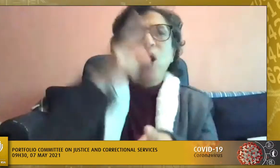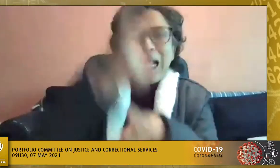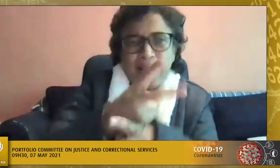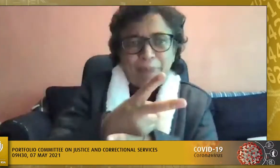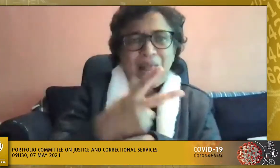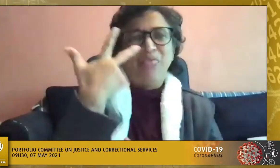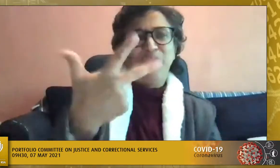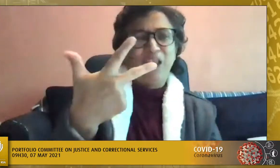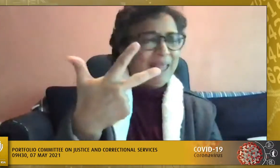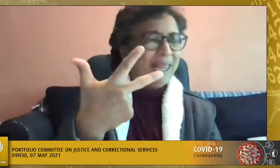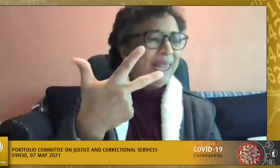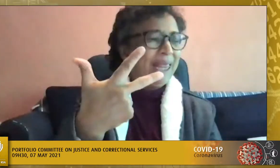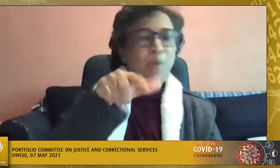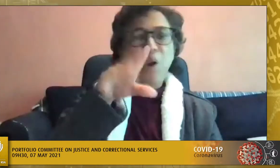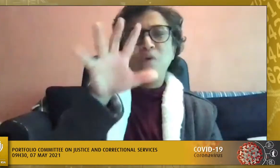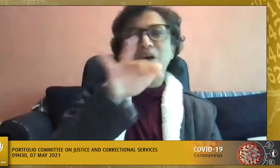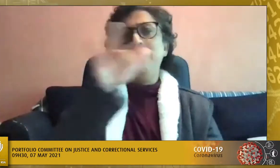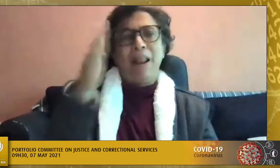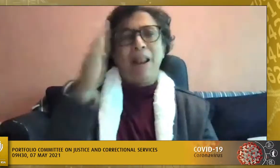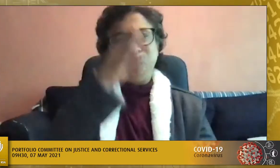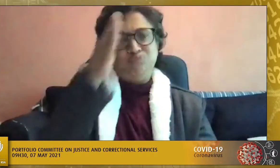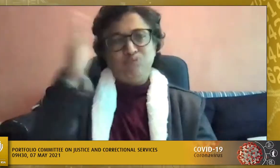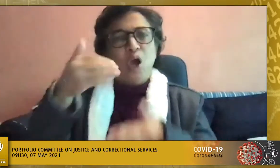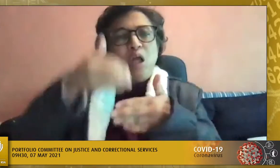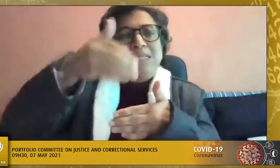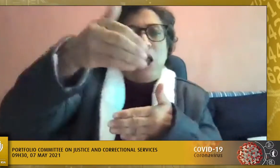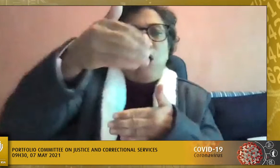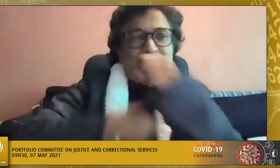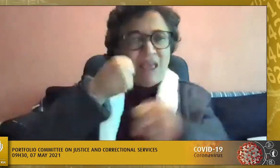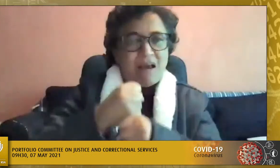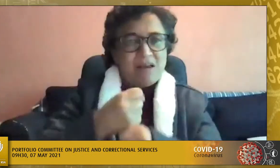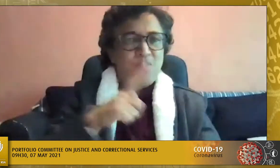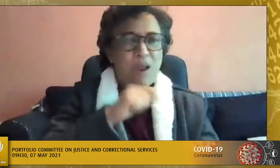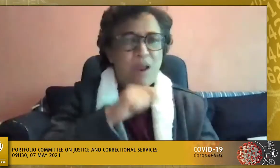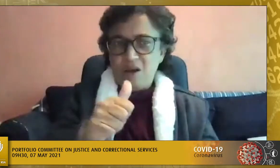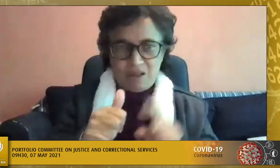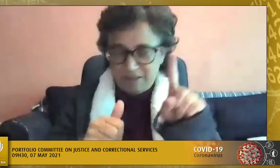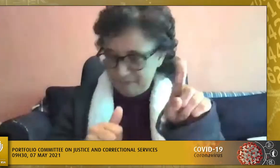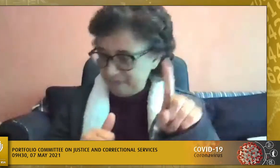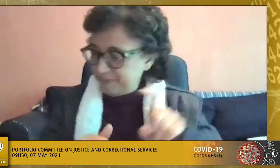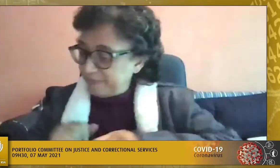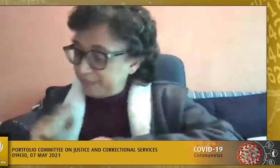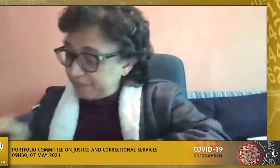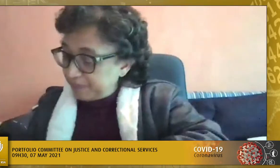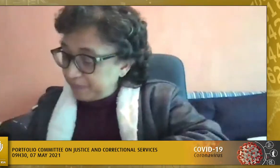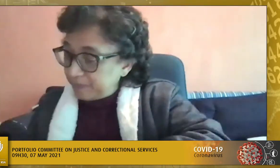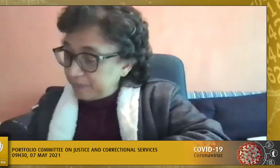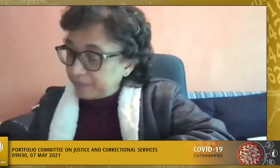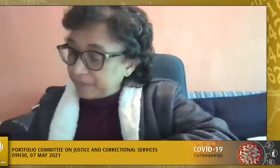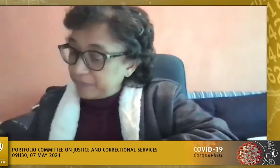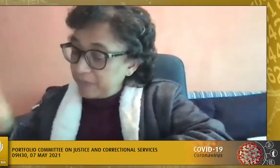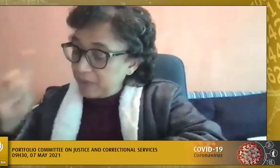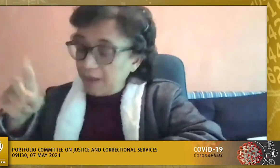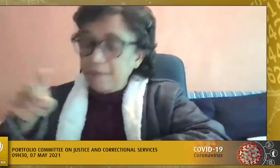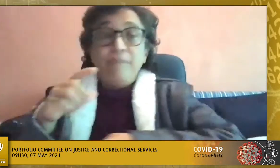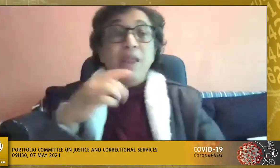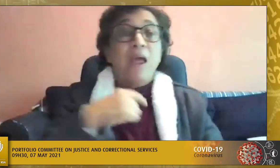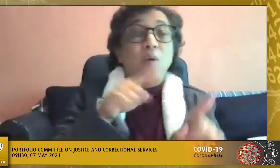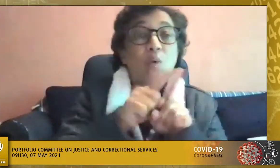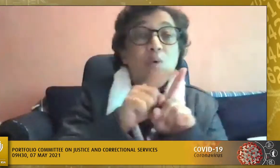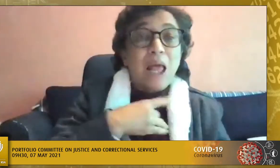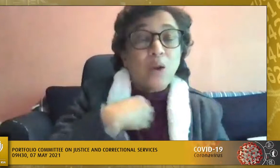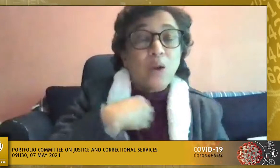why the reduction um why is it not kept at 3.5 you know over the years um why is there